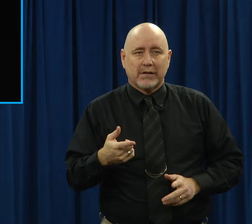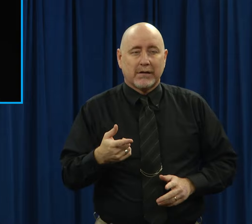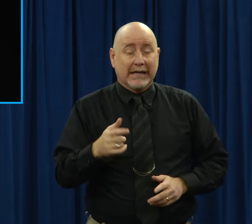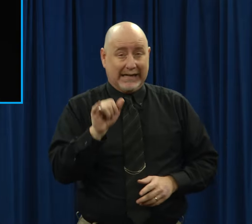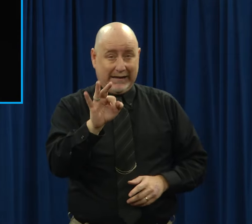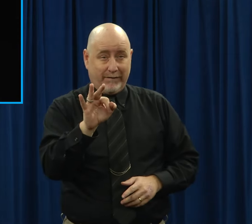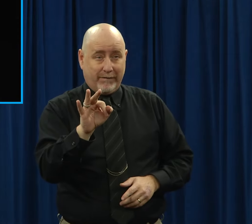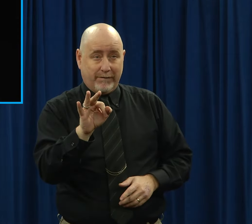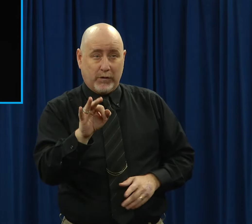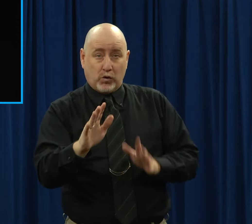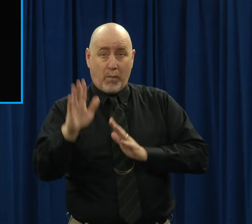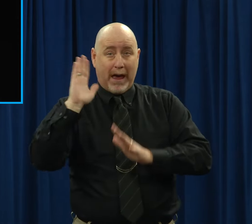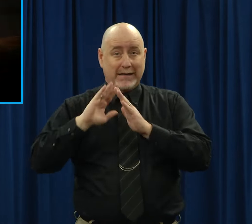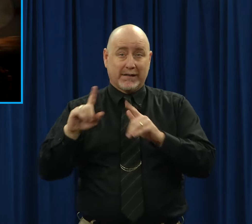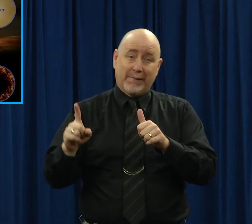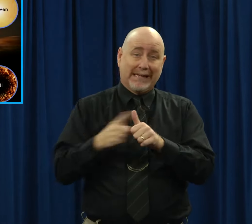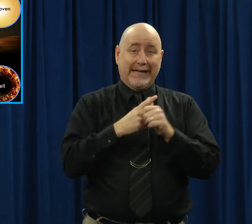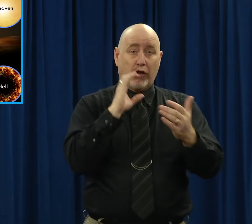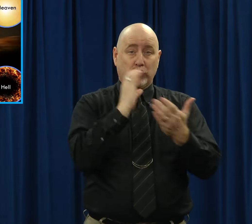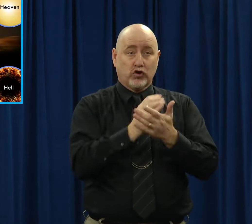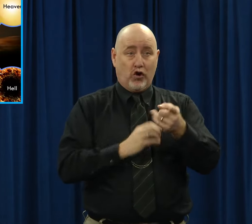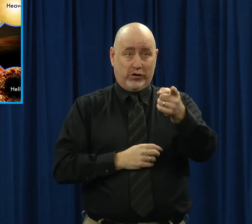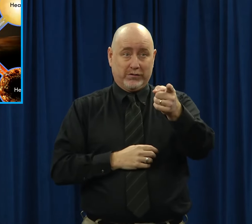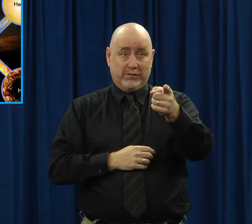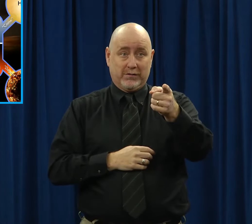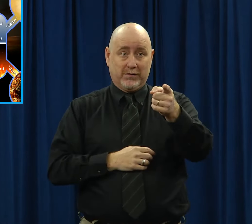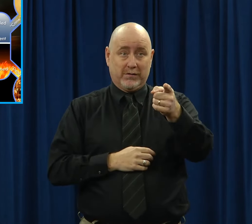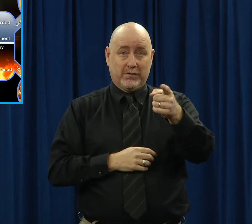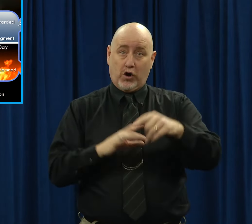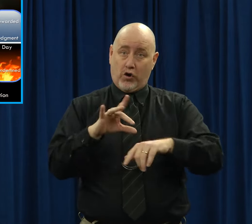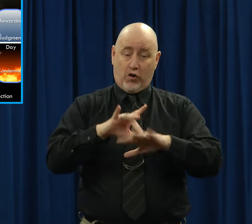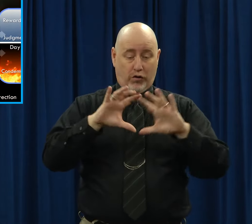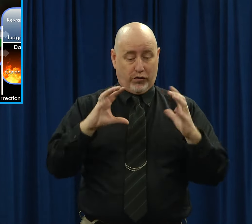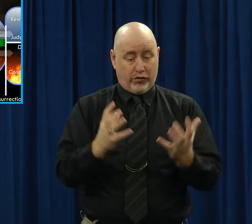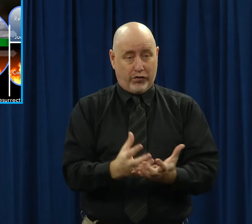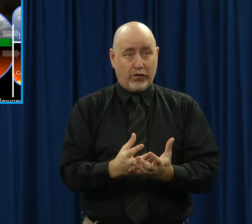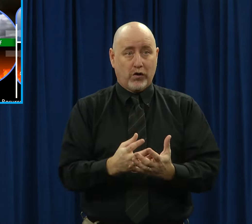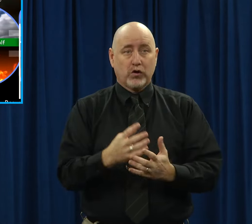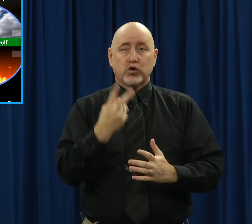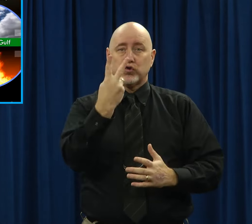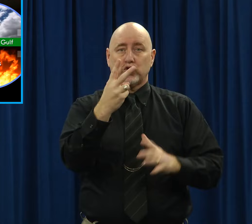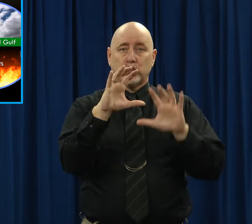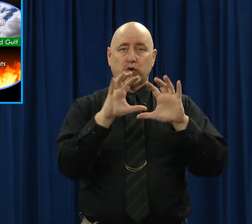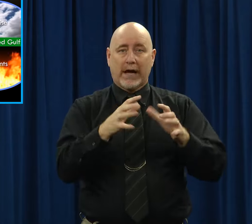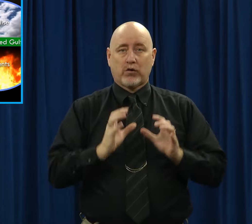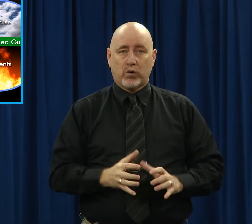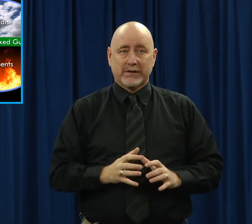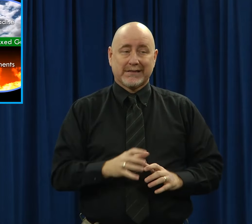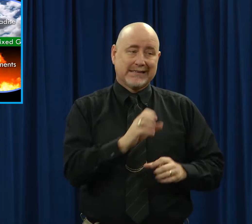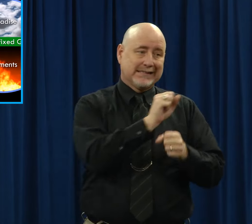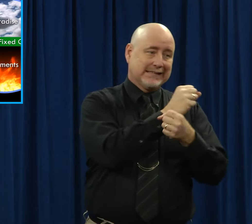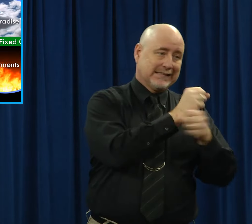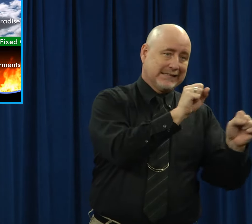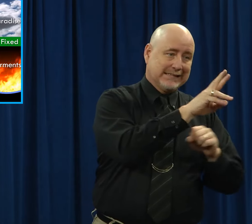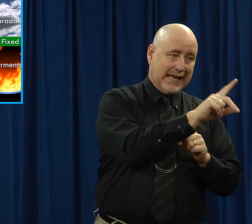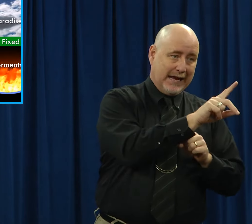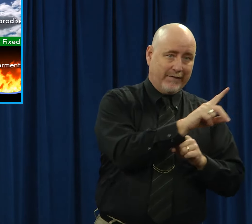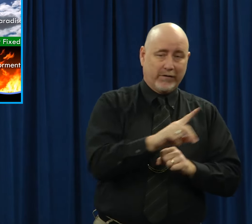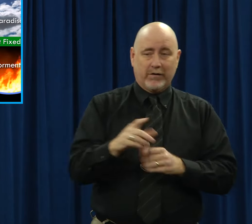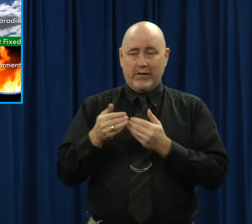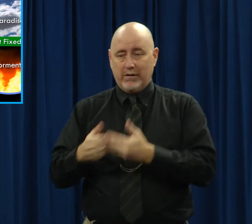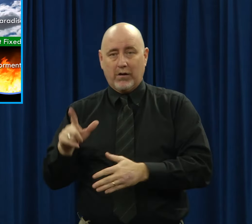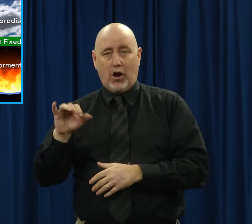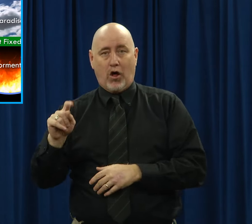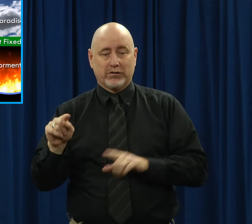and I live. If you go back to the beginning of the chart, you will notice that on the earth there are two categories, the